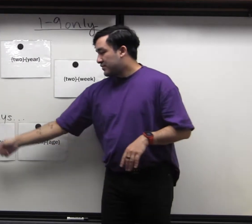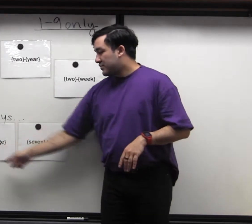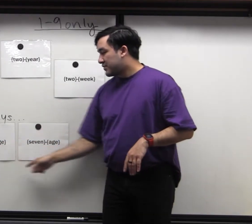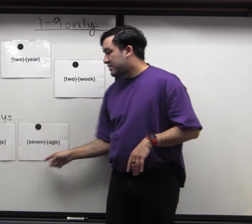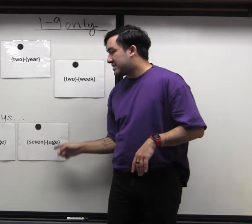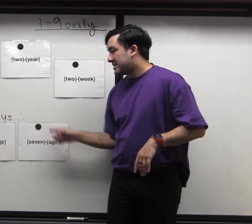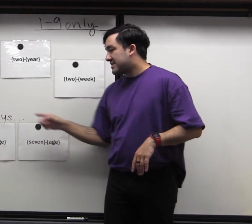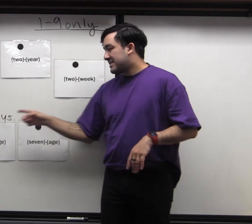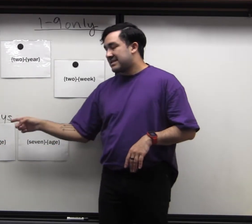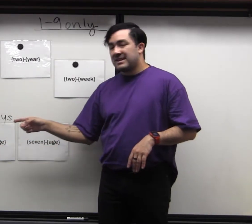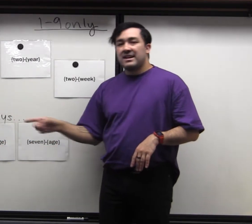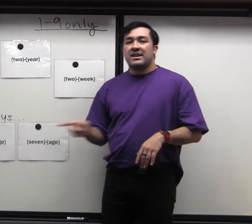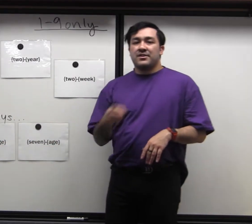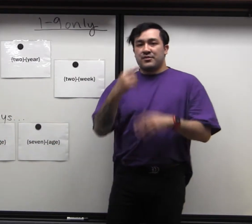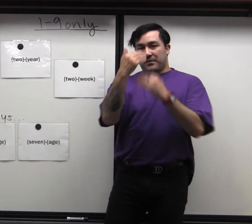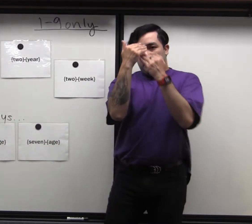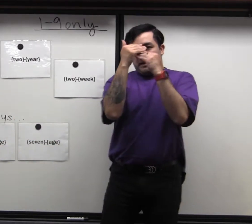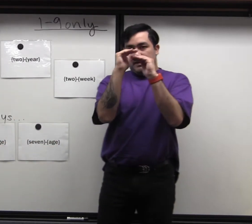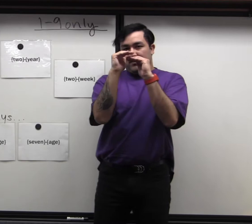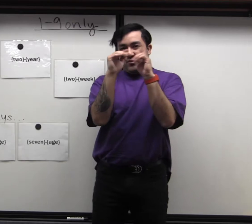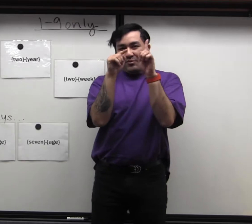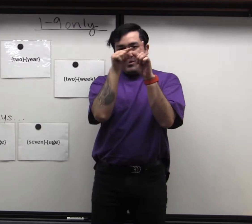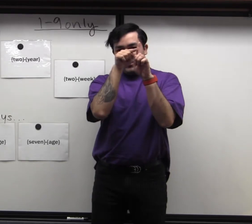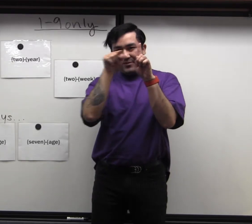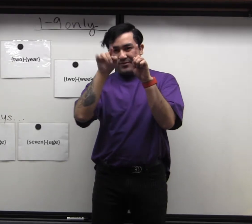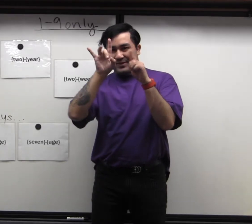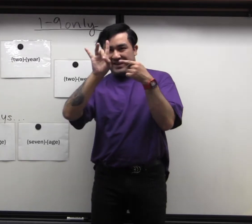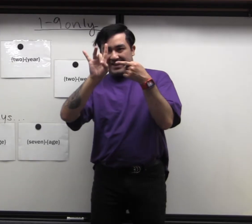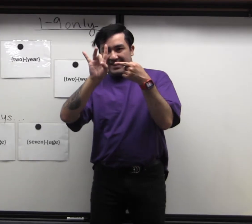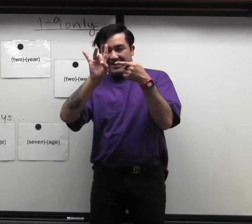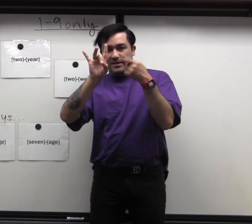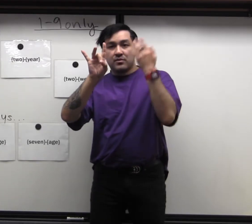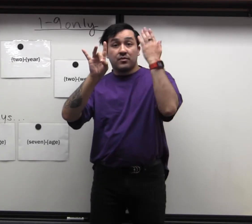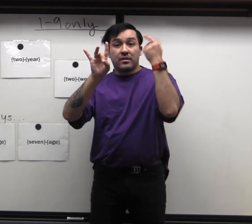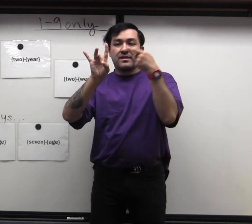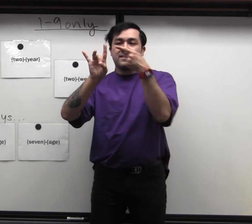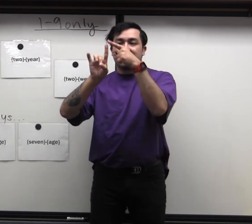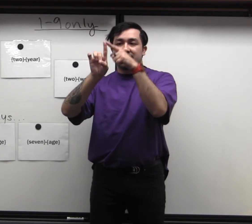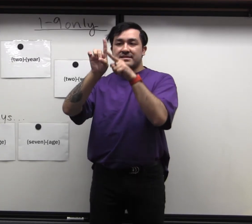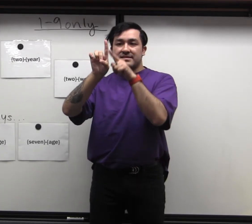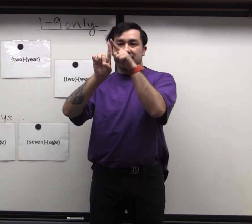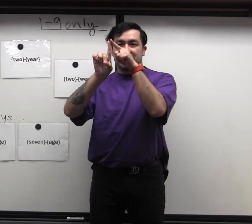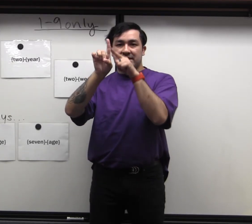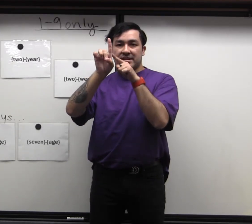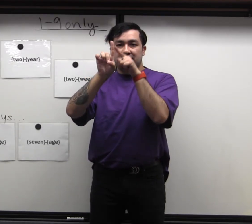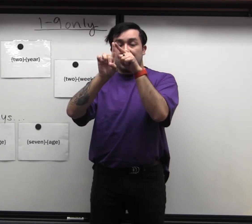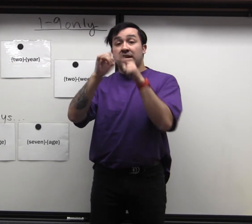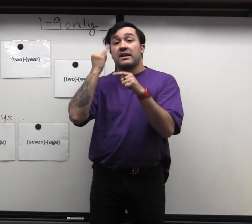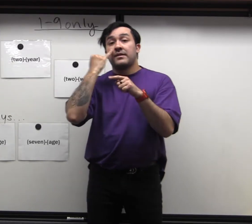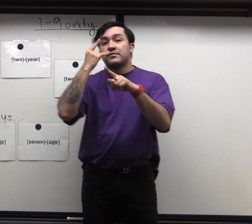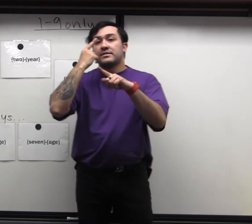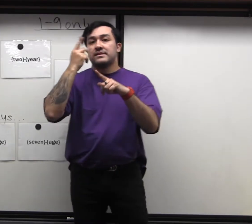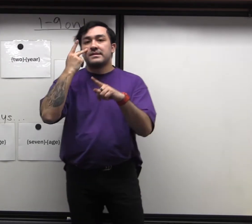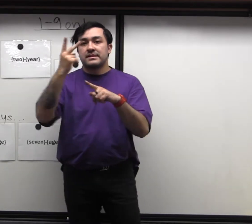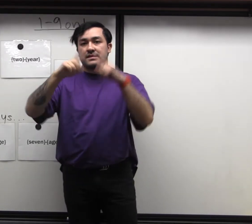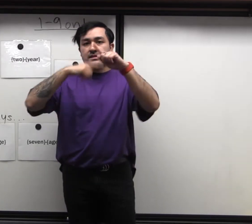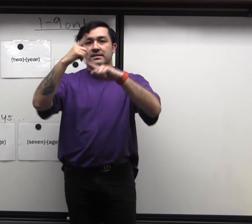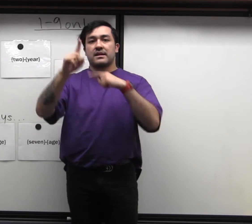more rule when we're talking about ages. It's actually limited to 8. And the reason for that has to do with our